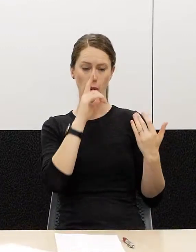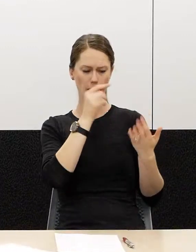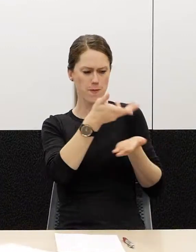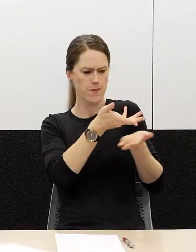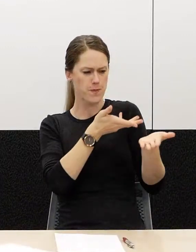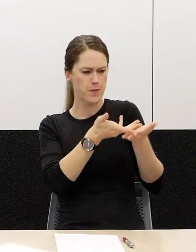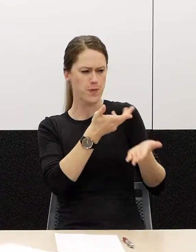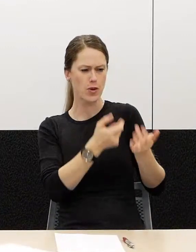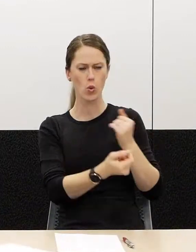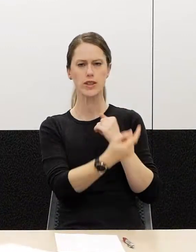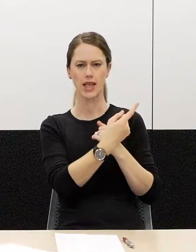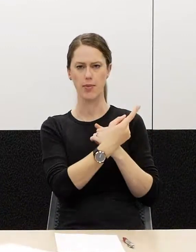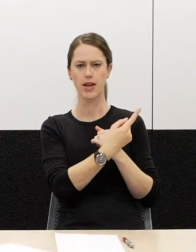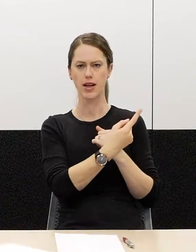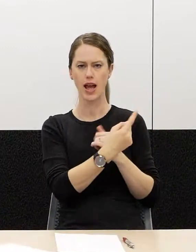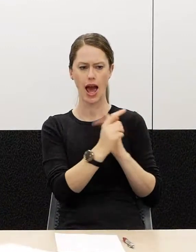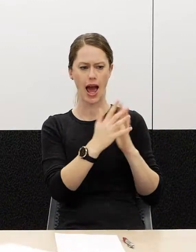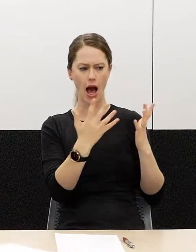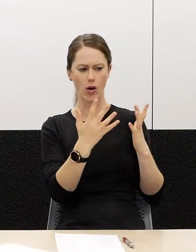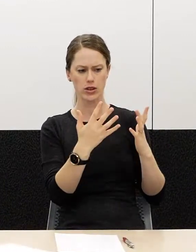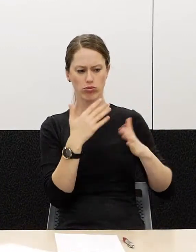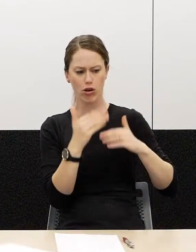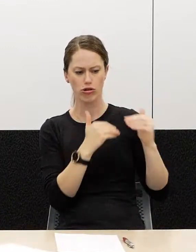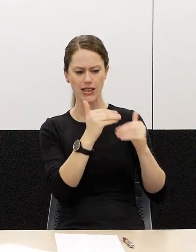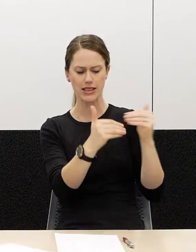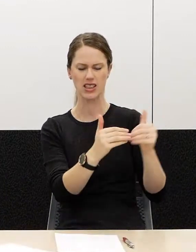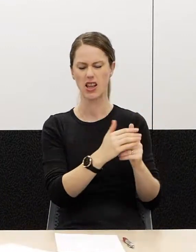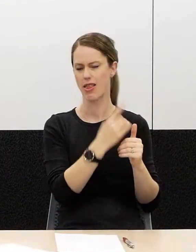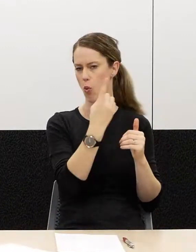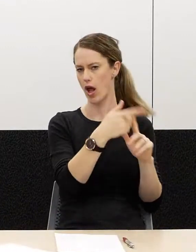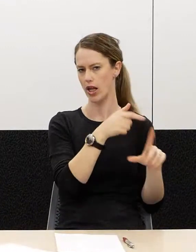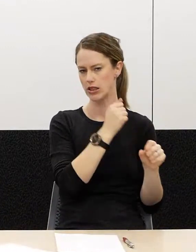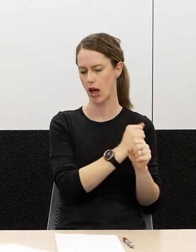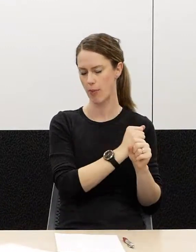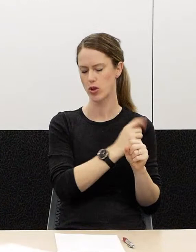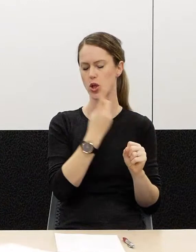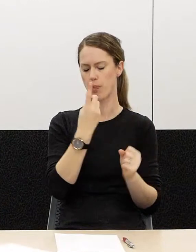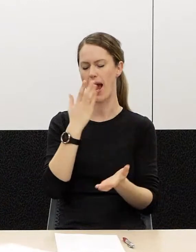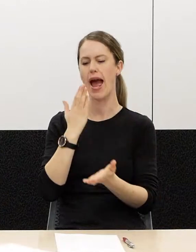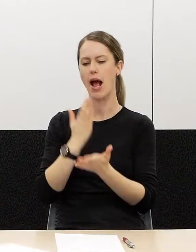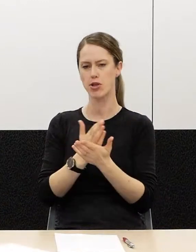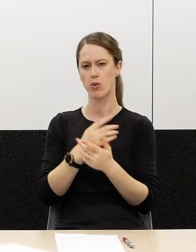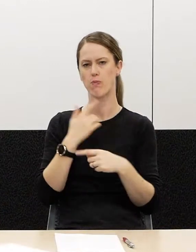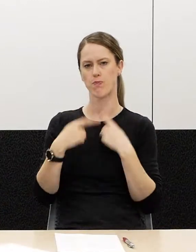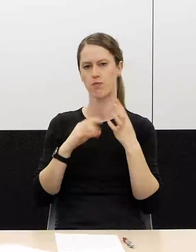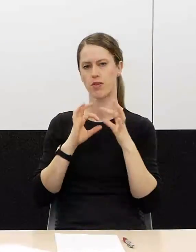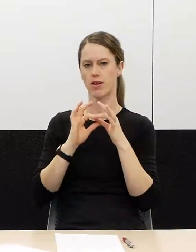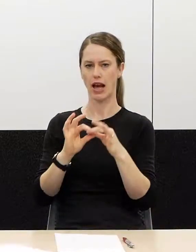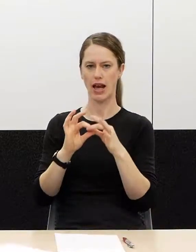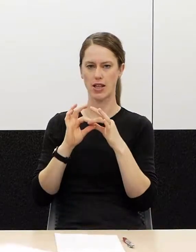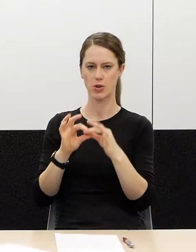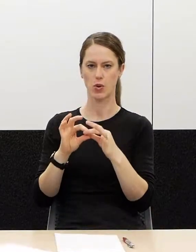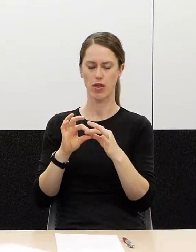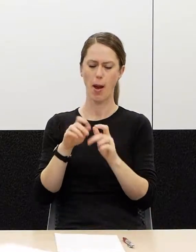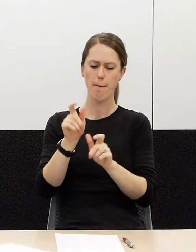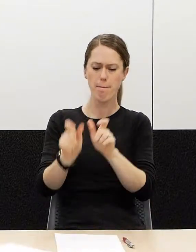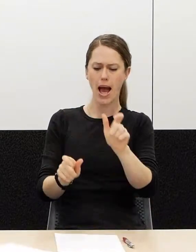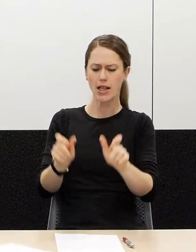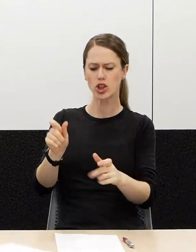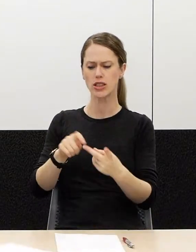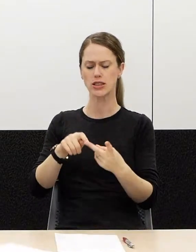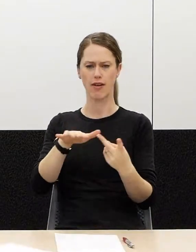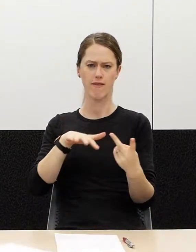talking about what's going on and how things were progressing. So that's one example. So absolutely engagement with patients,